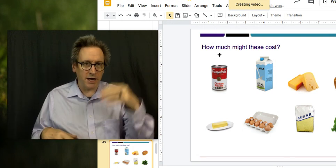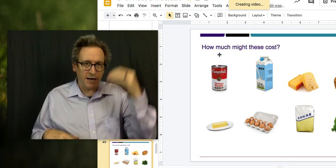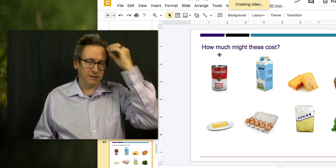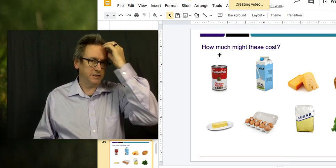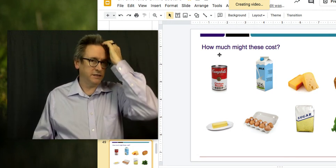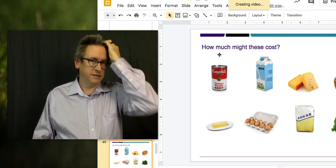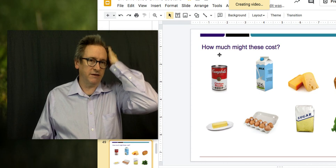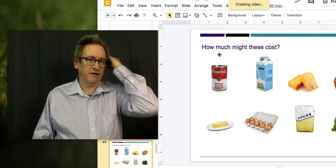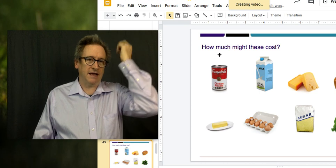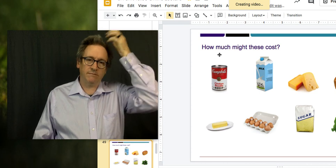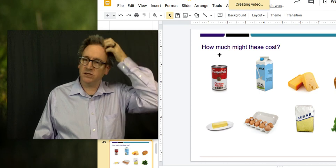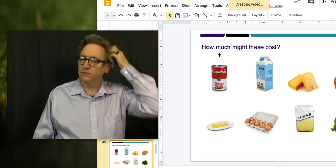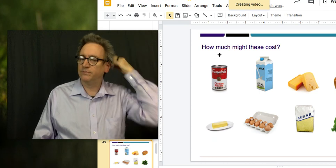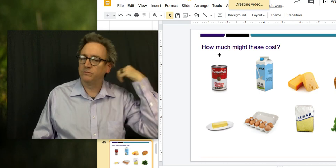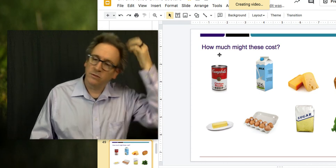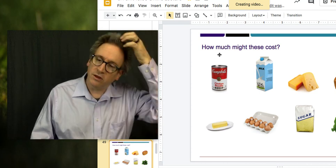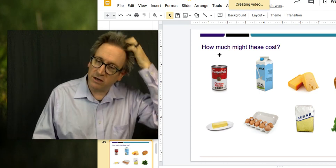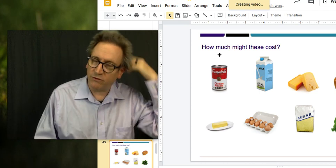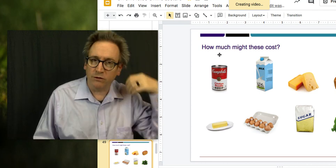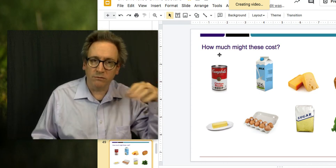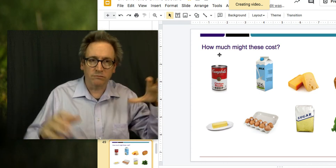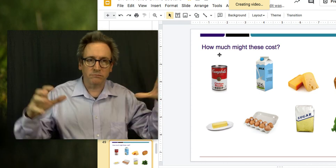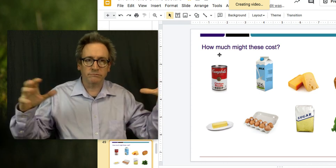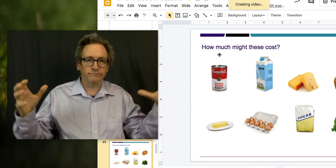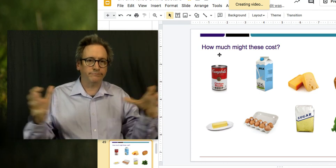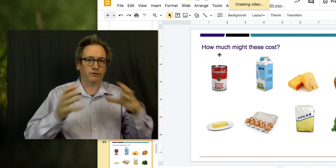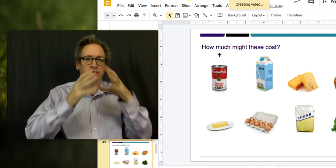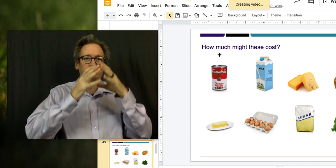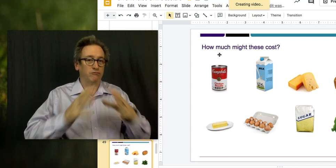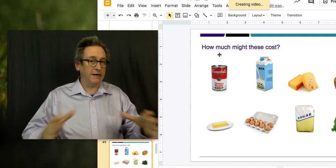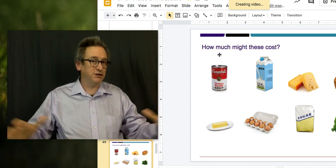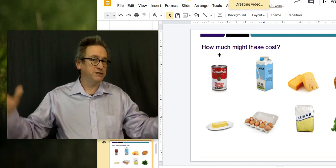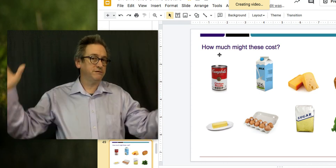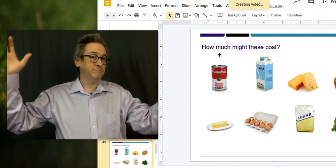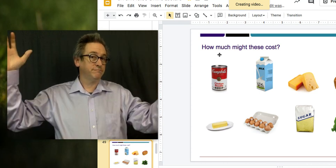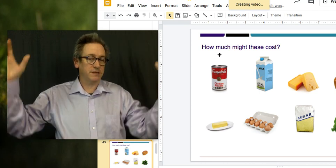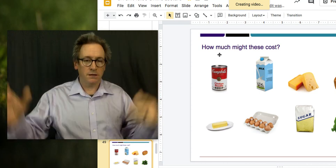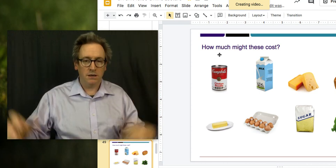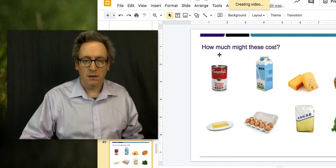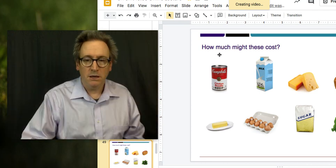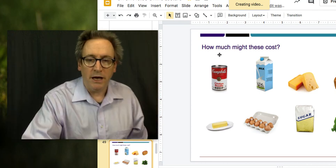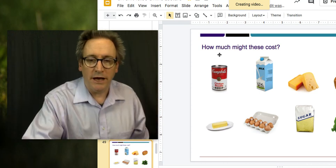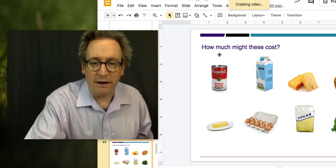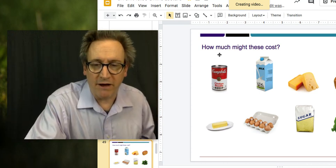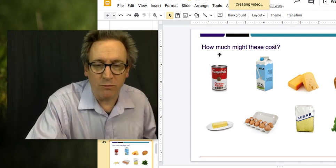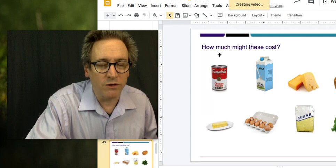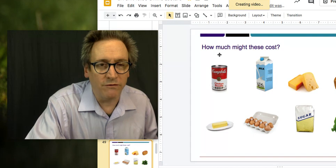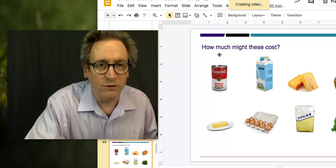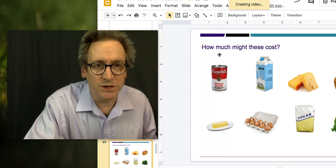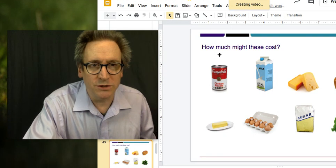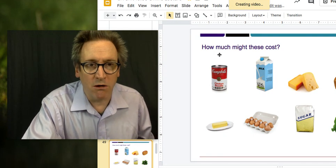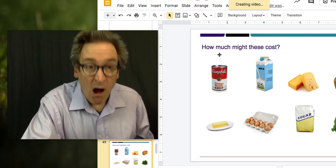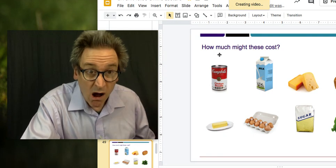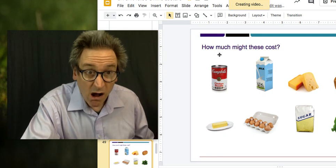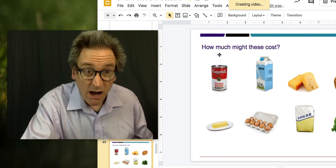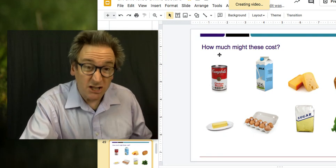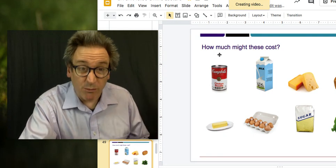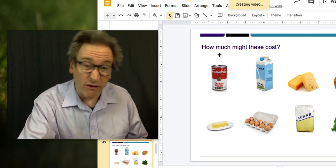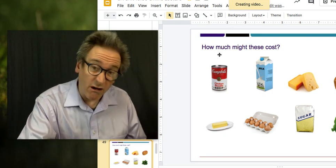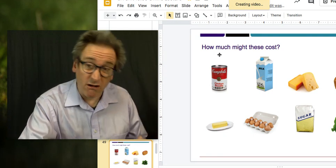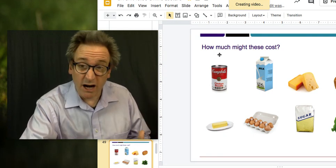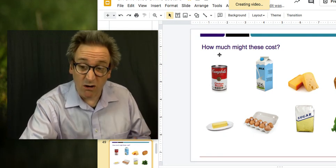range eggs and stuff like that. So there are different price ranges. And I've had more than a few students go,